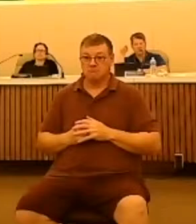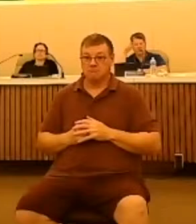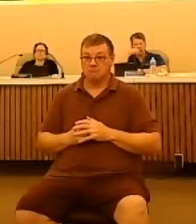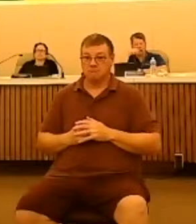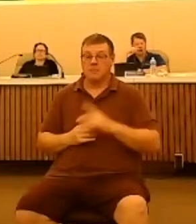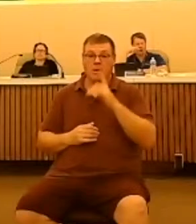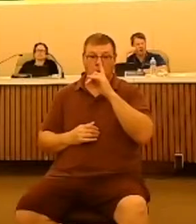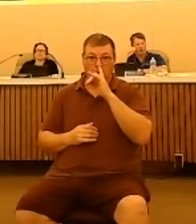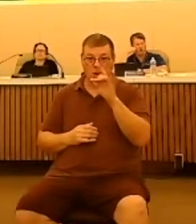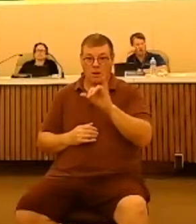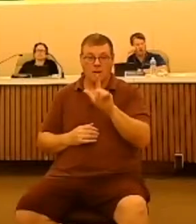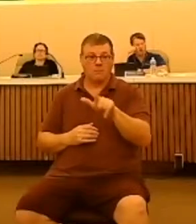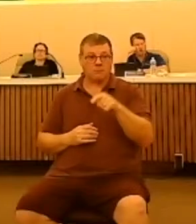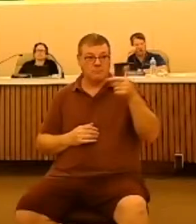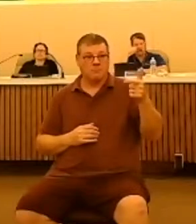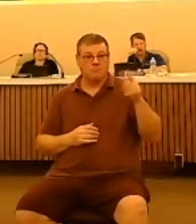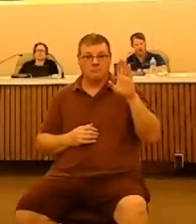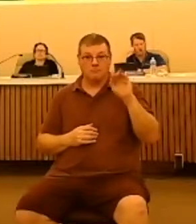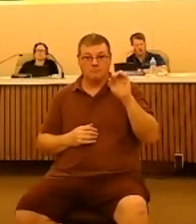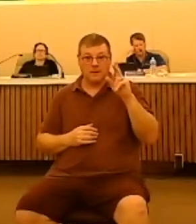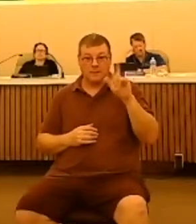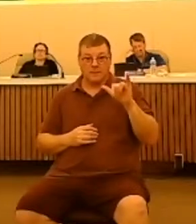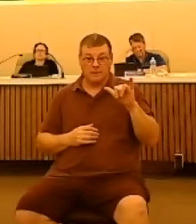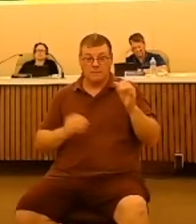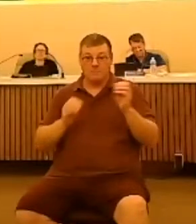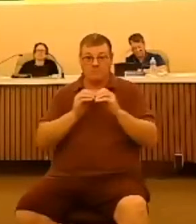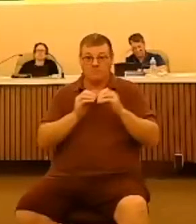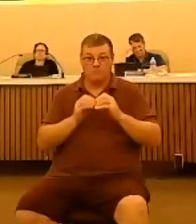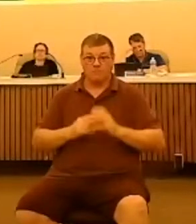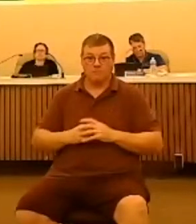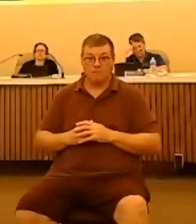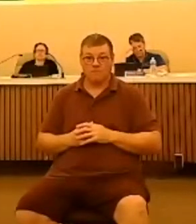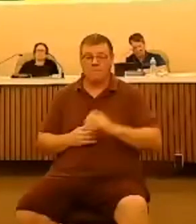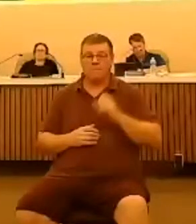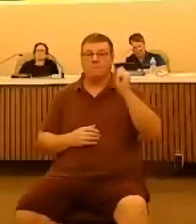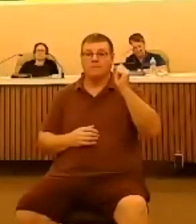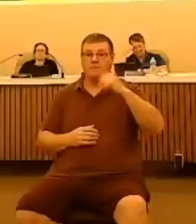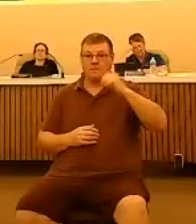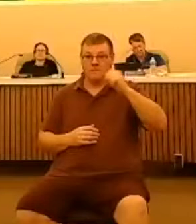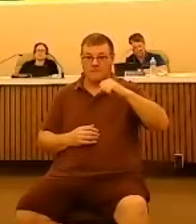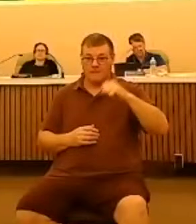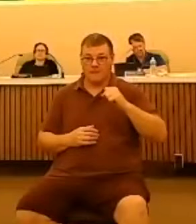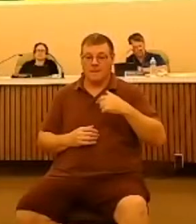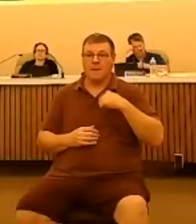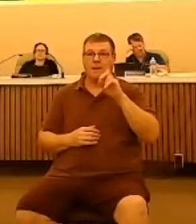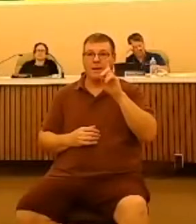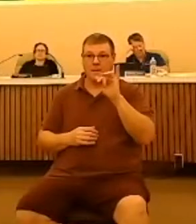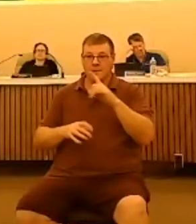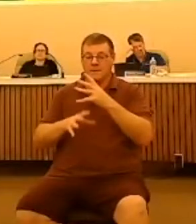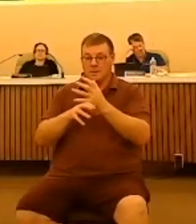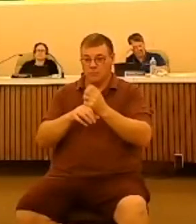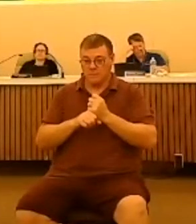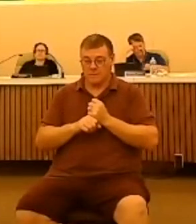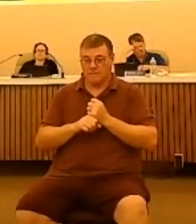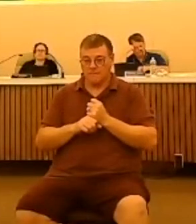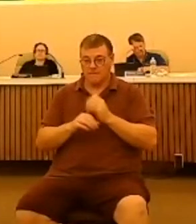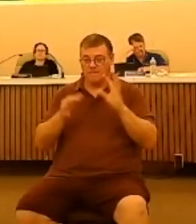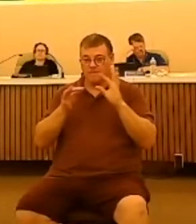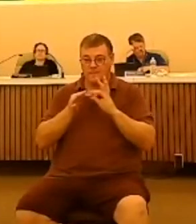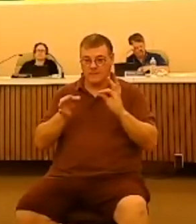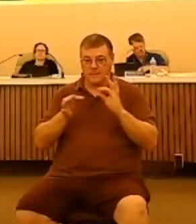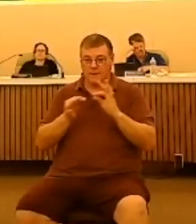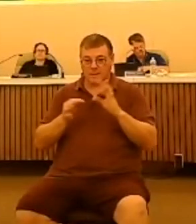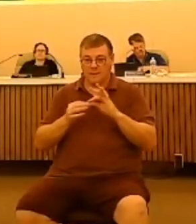Looks like we're back online to you, Becky. What, you got any others? Yes, I did receive a comment here